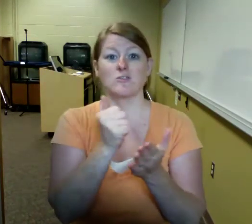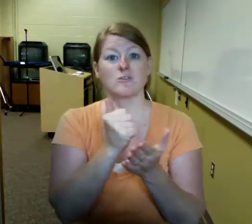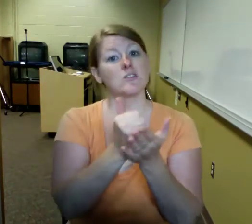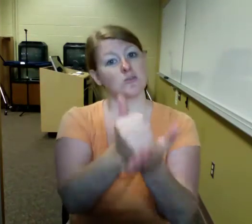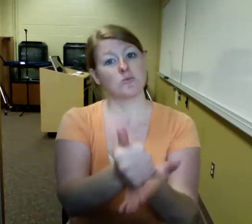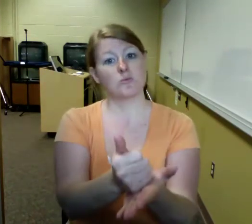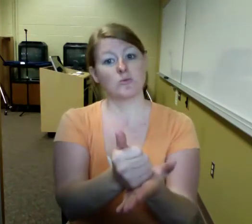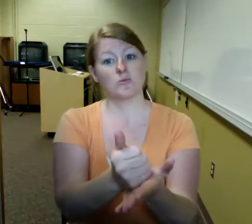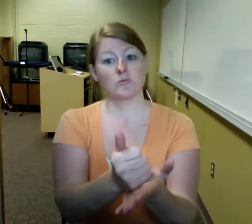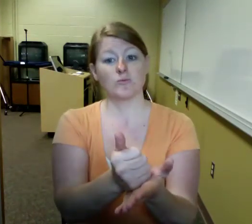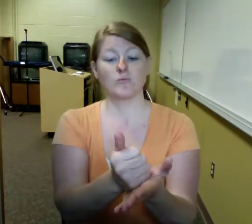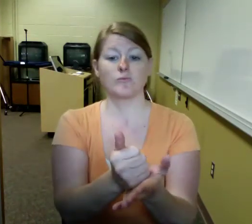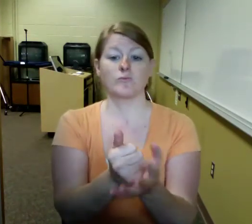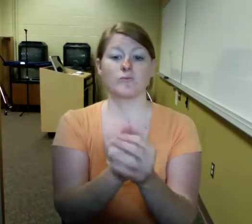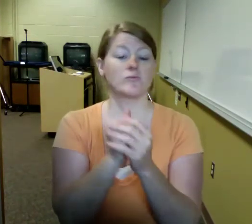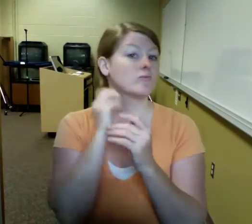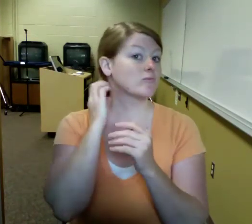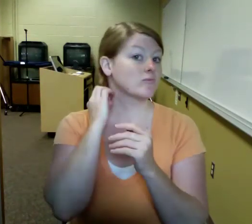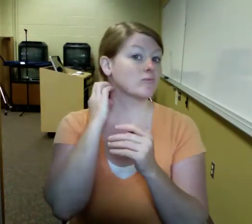Student text number 6.